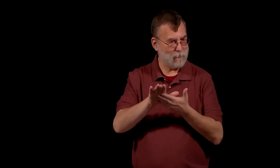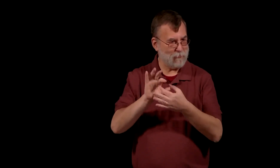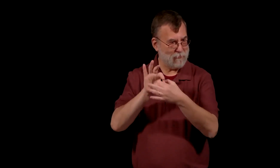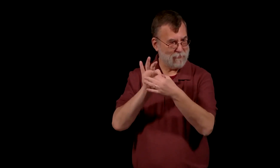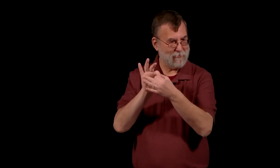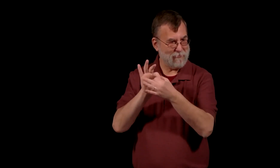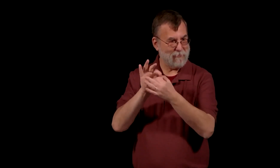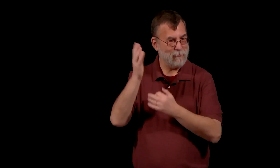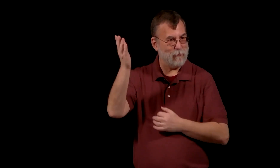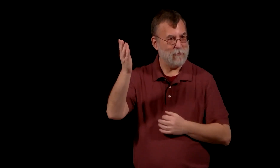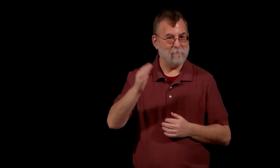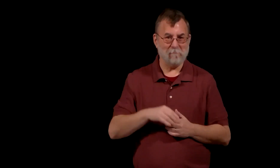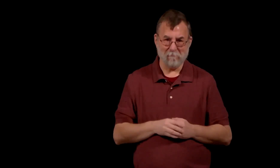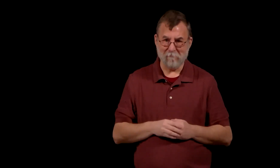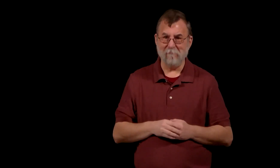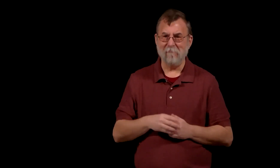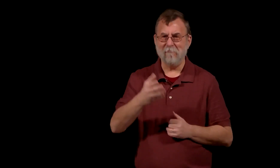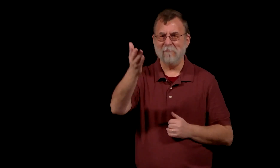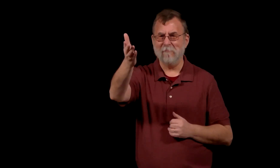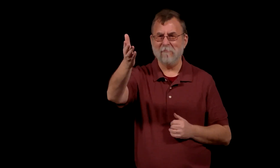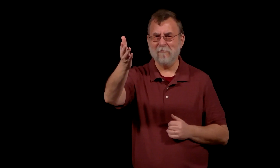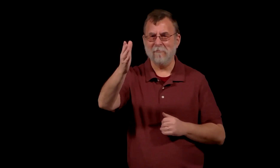Keeping your heart pure and connected to Him.